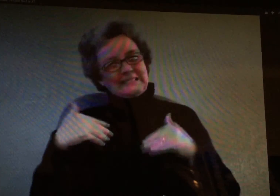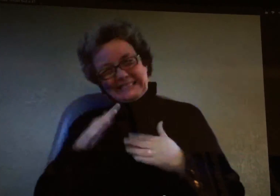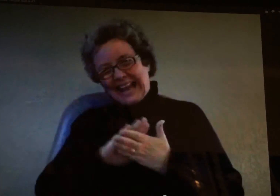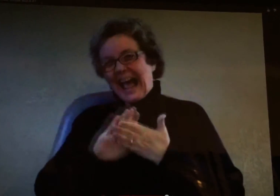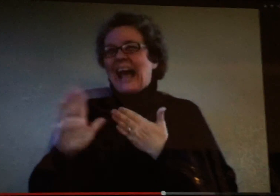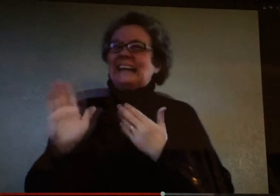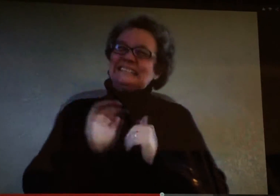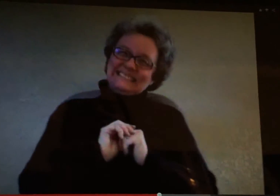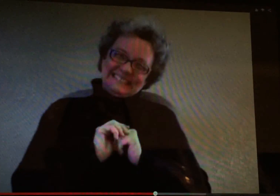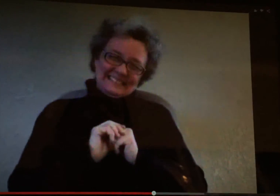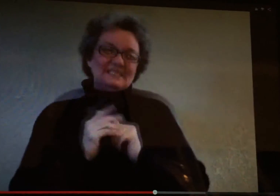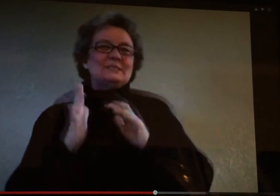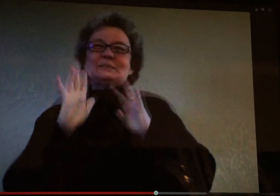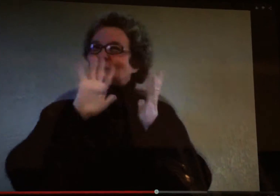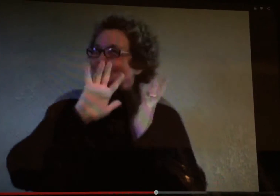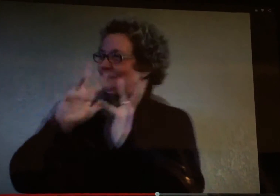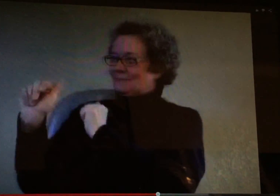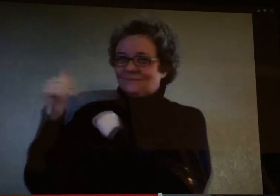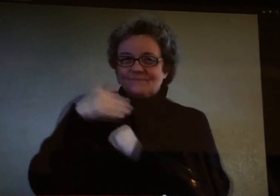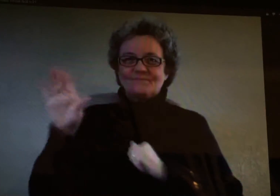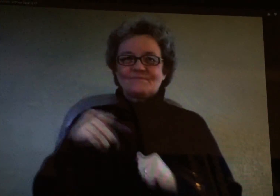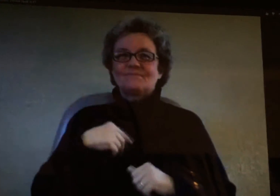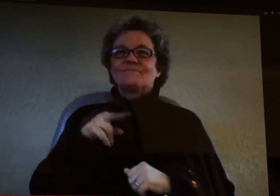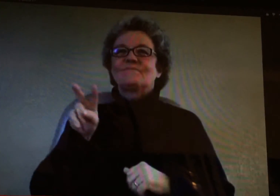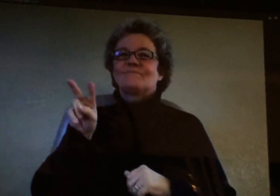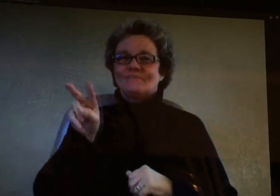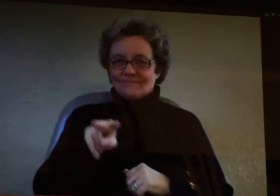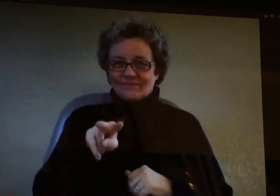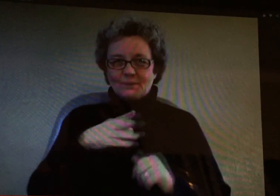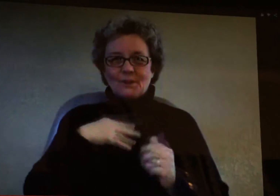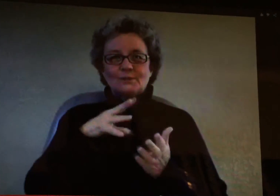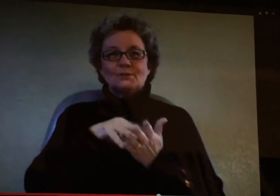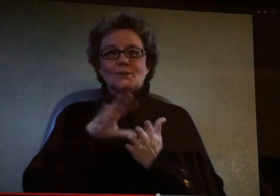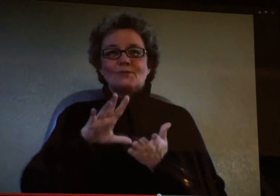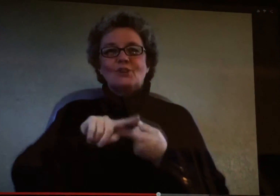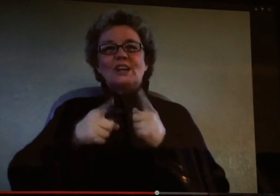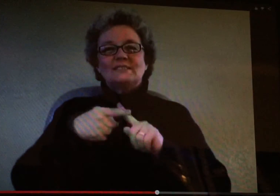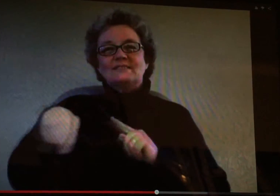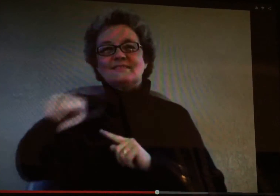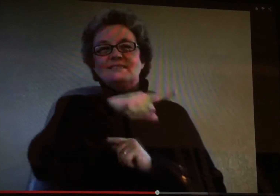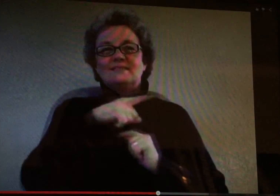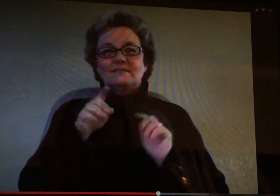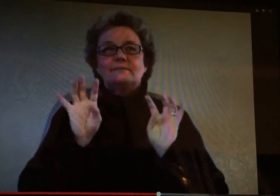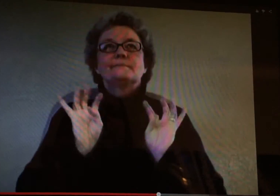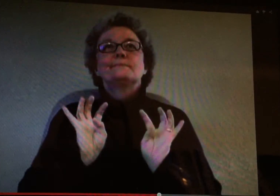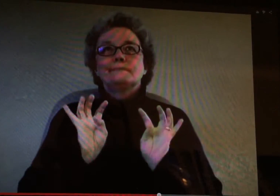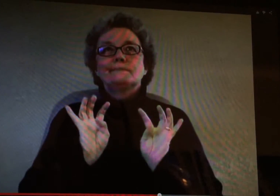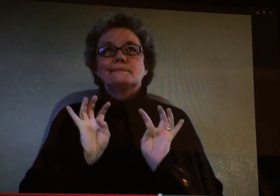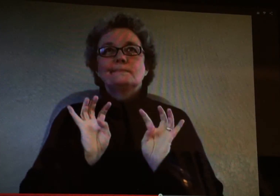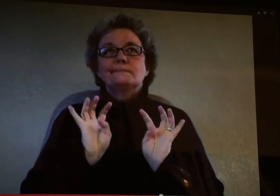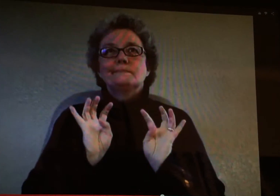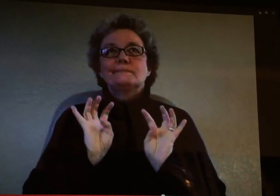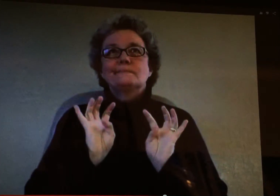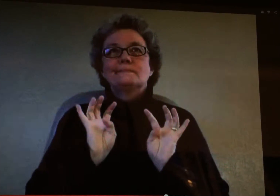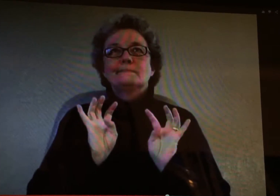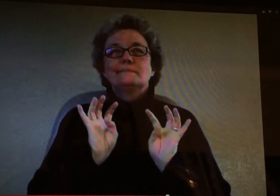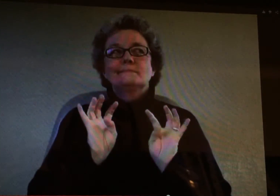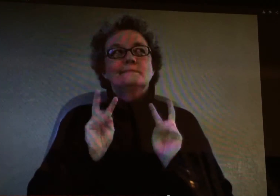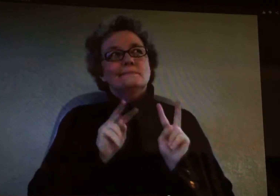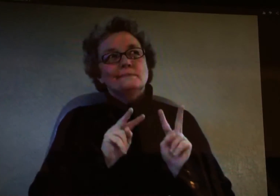said, oh, that's nice, and the volunteer, oh, good job. So I went back to my seat, and all